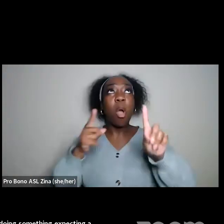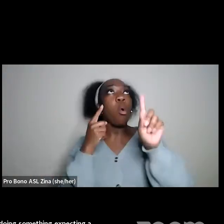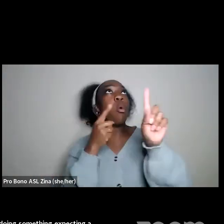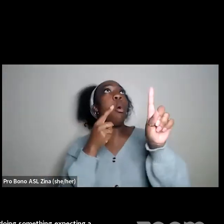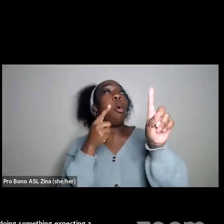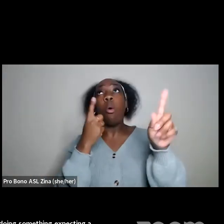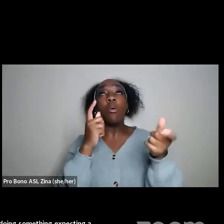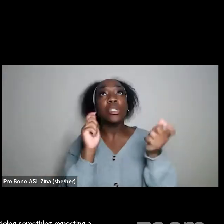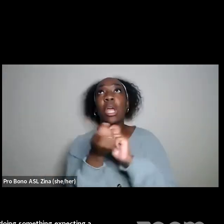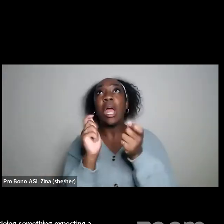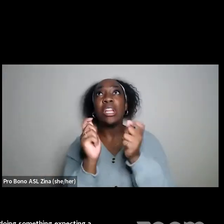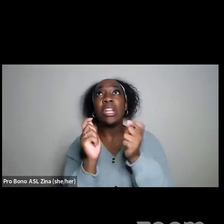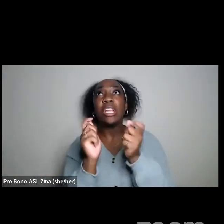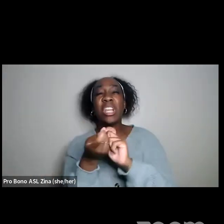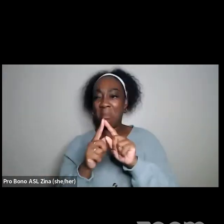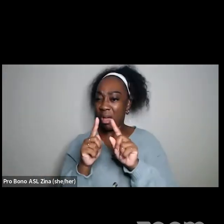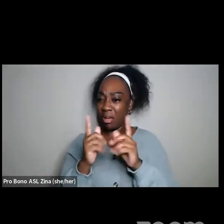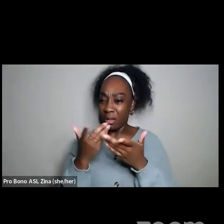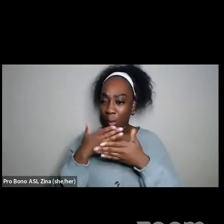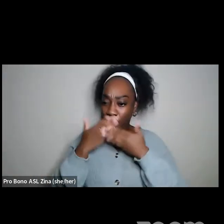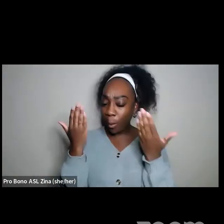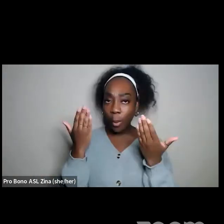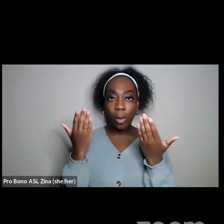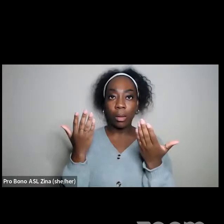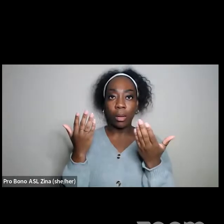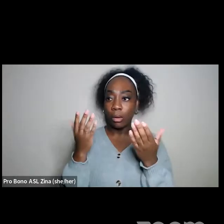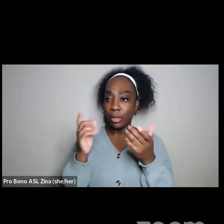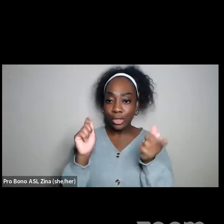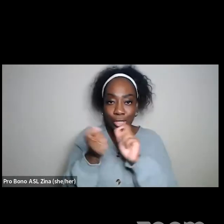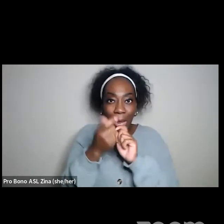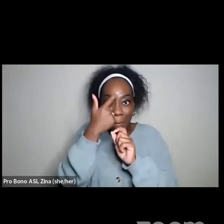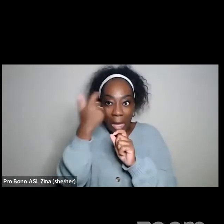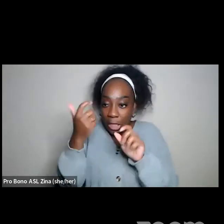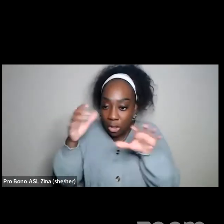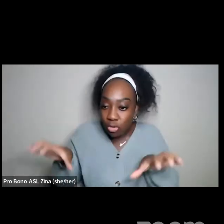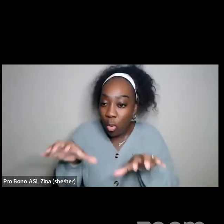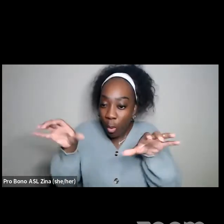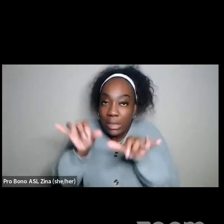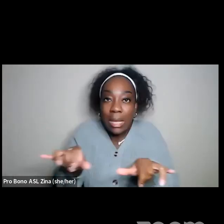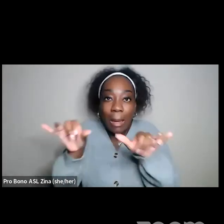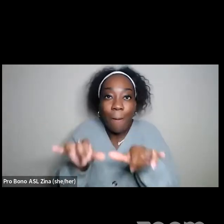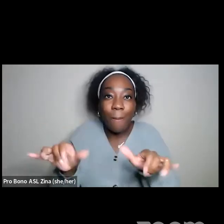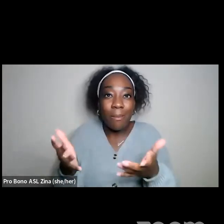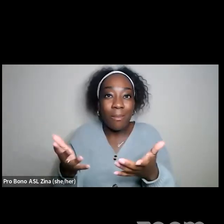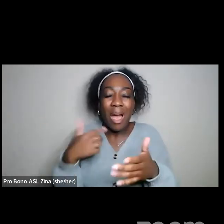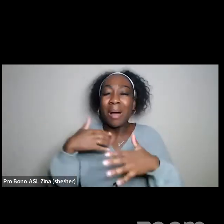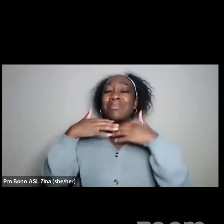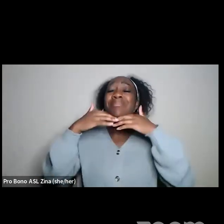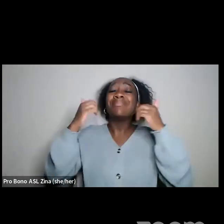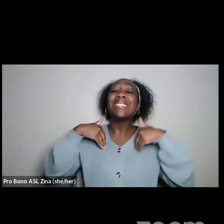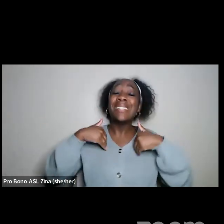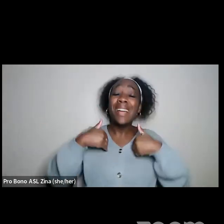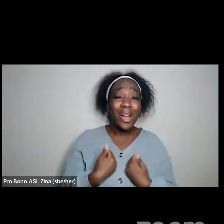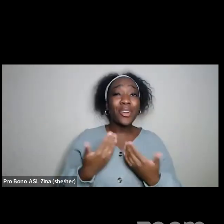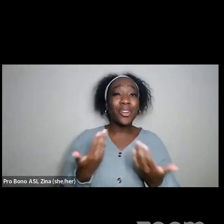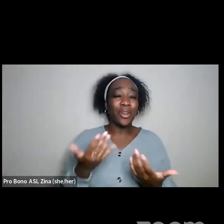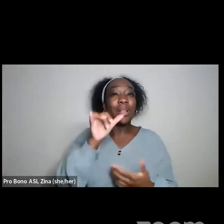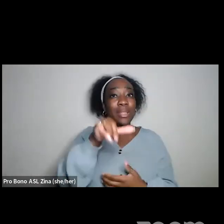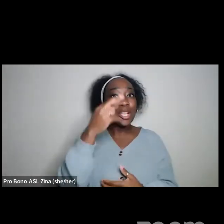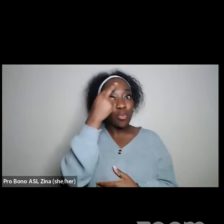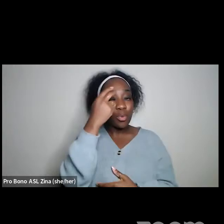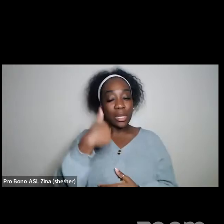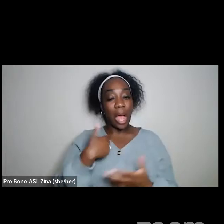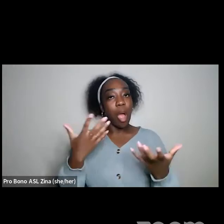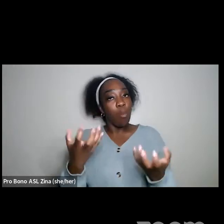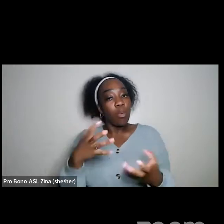like, I'm just tired. That's why I be trying to link up with the groups that is doing the radical movement,